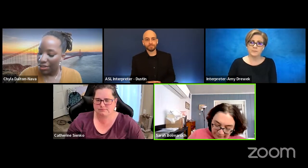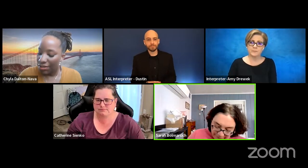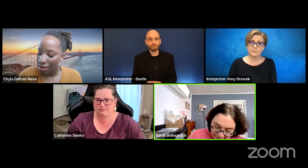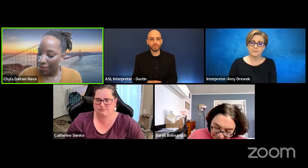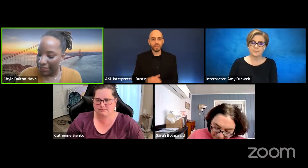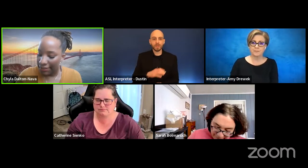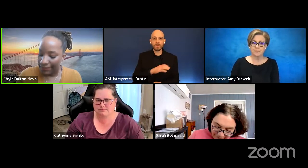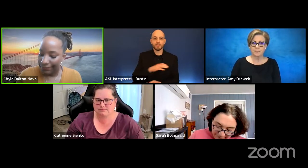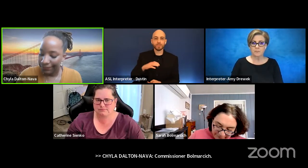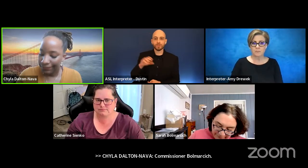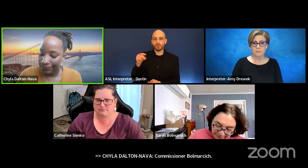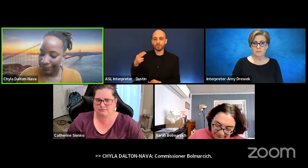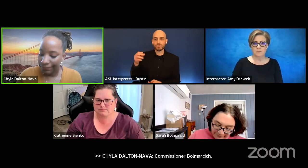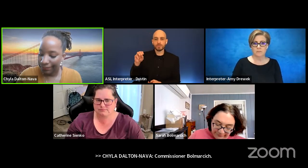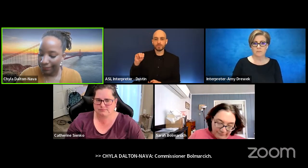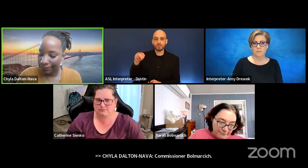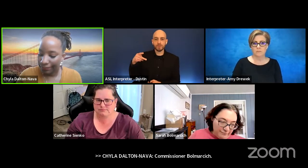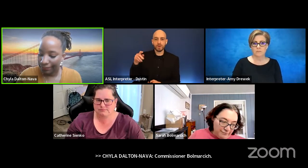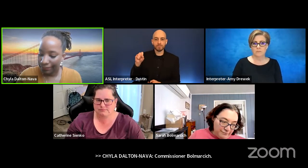Commissioner Thompson,